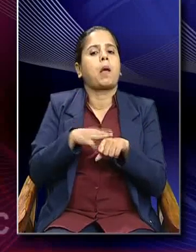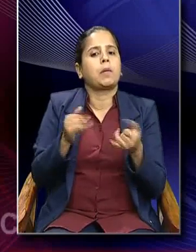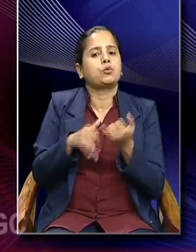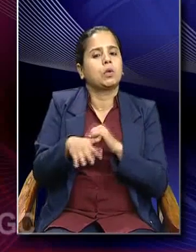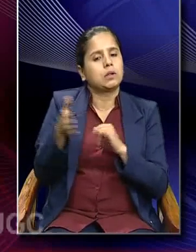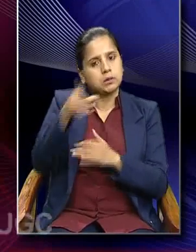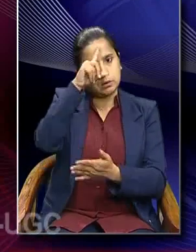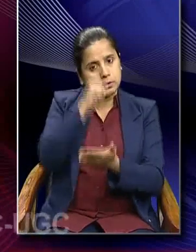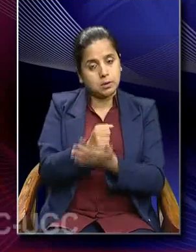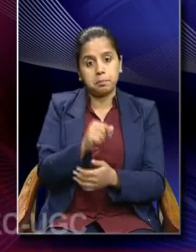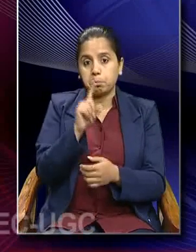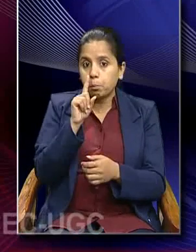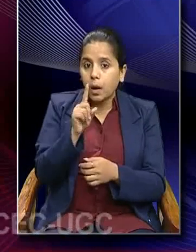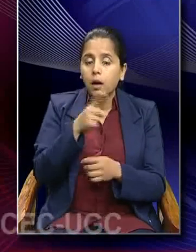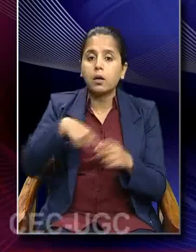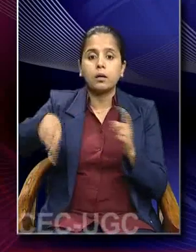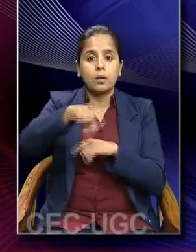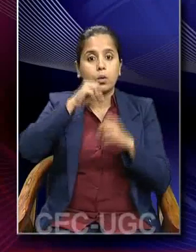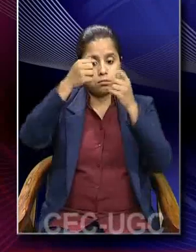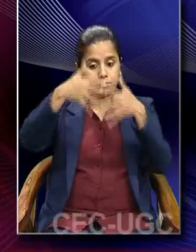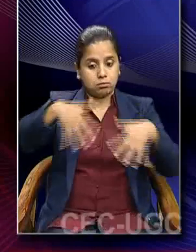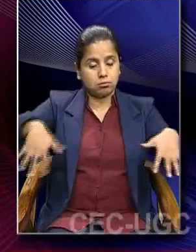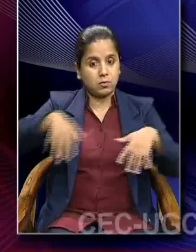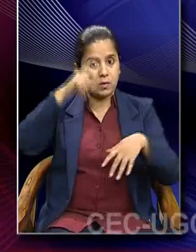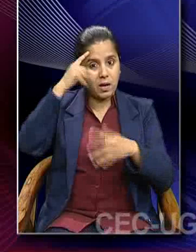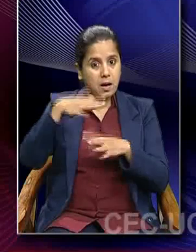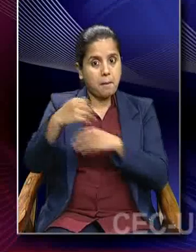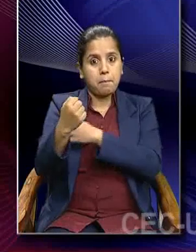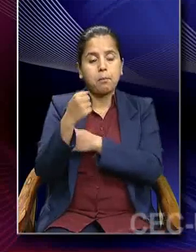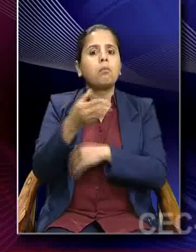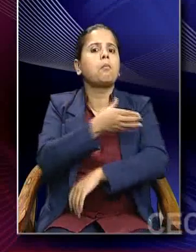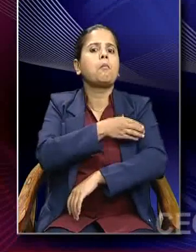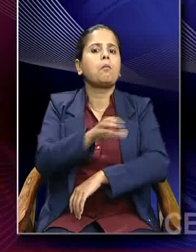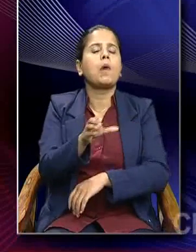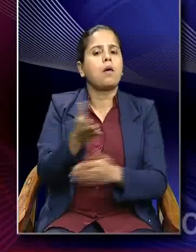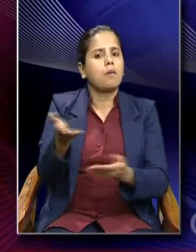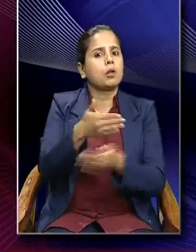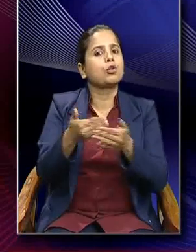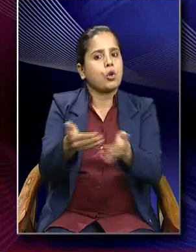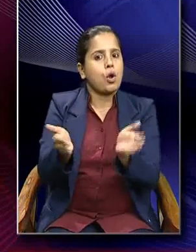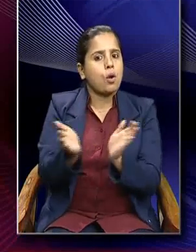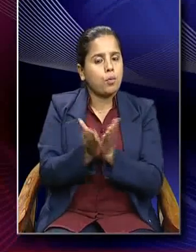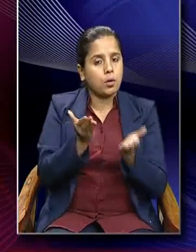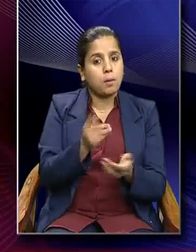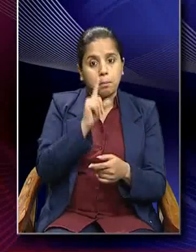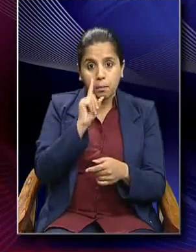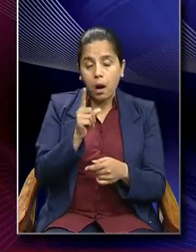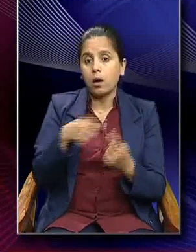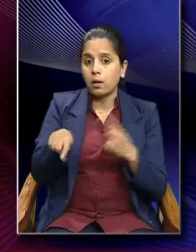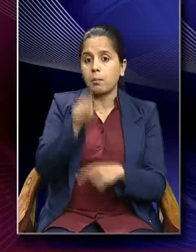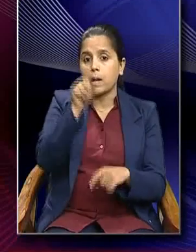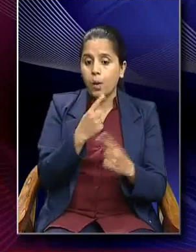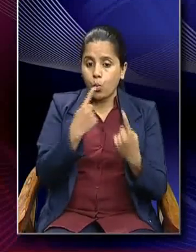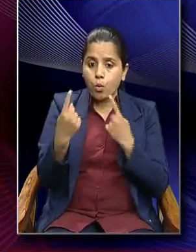for developing economies would not only empower the communities and each individual in